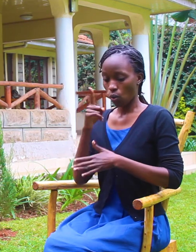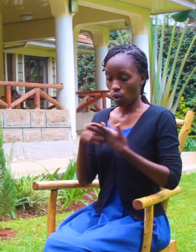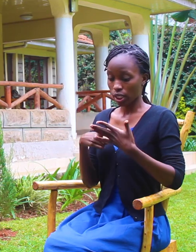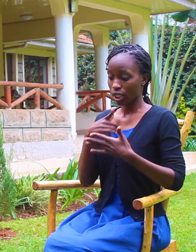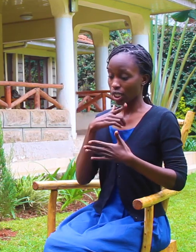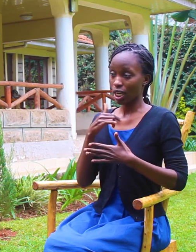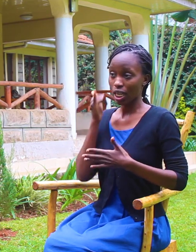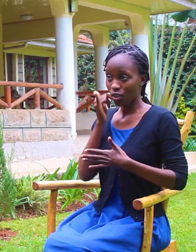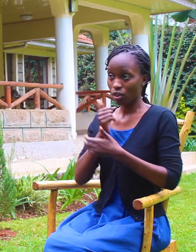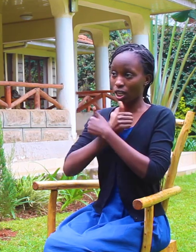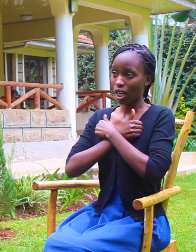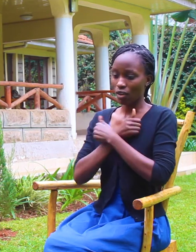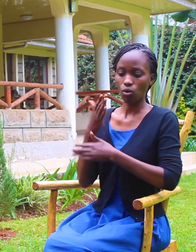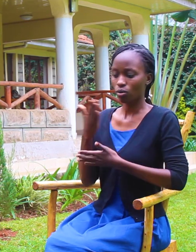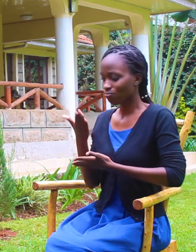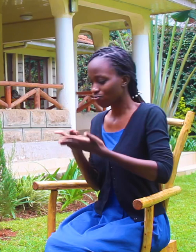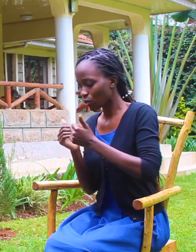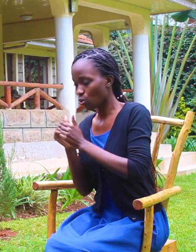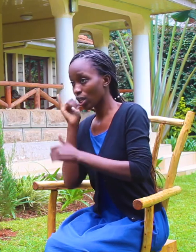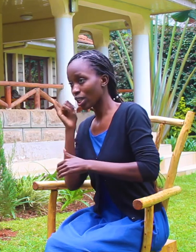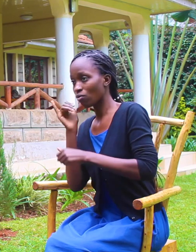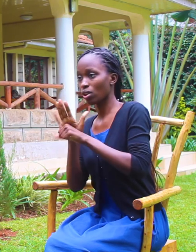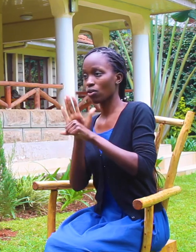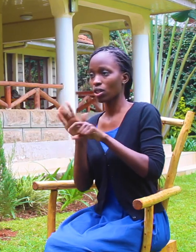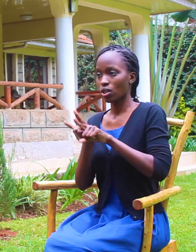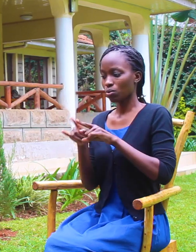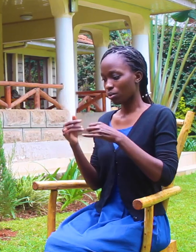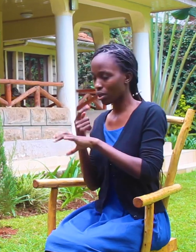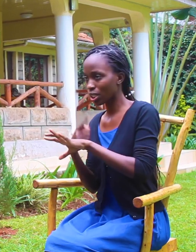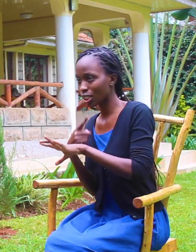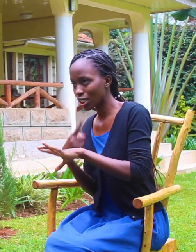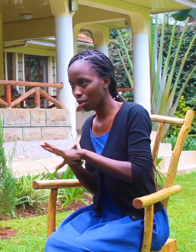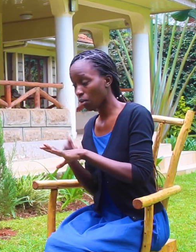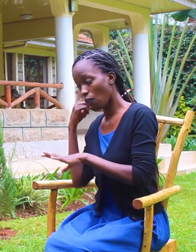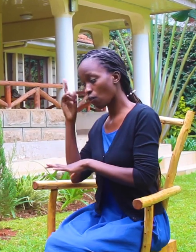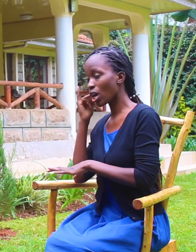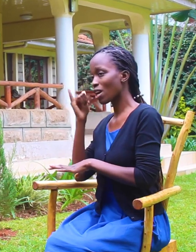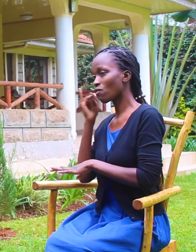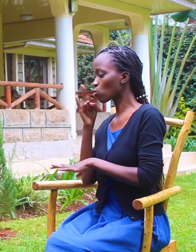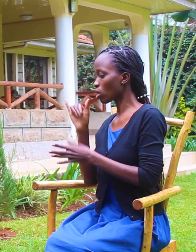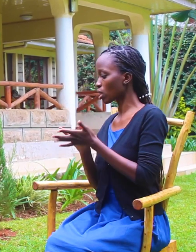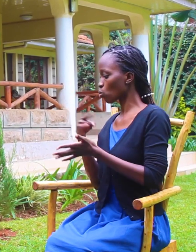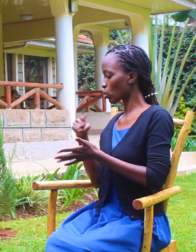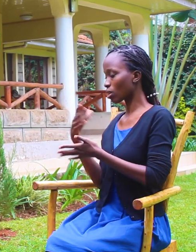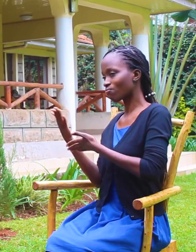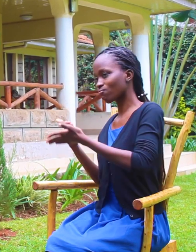I consult her a lot. And I try to listen to her, and I create time for her. So it's, I've not